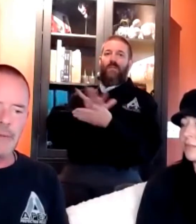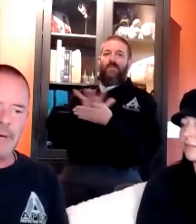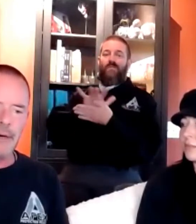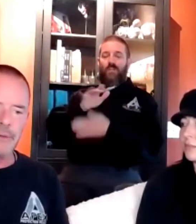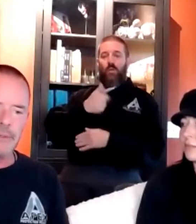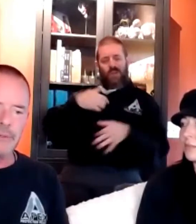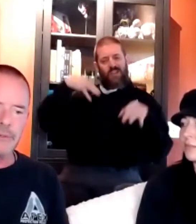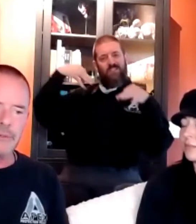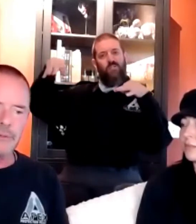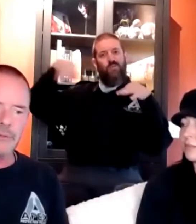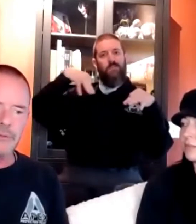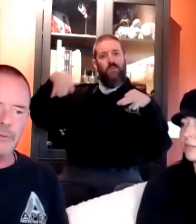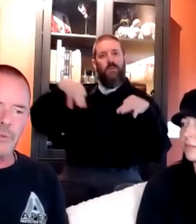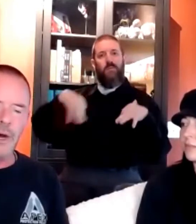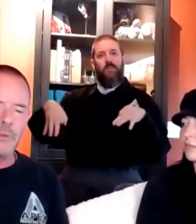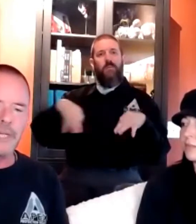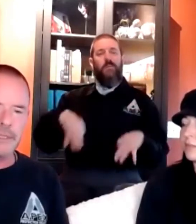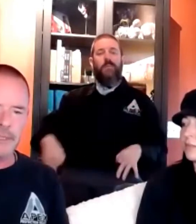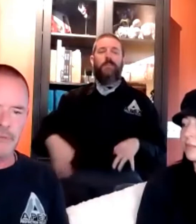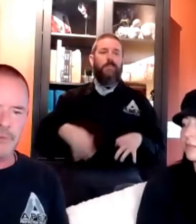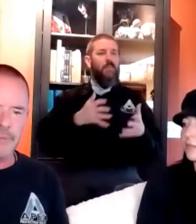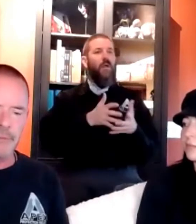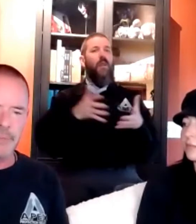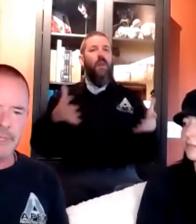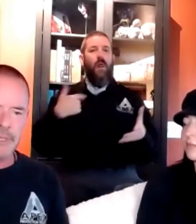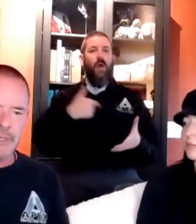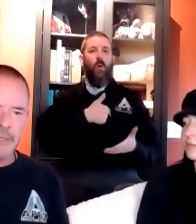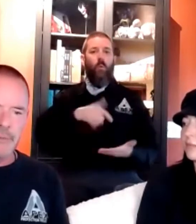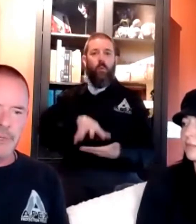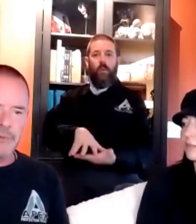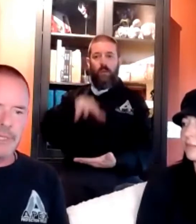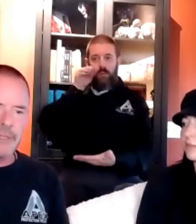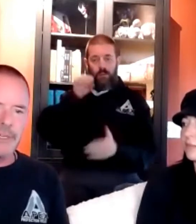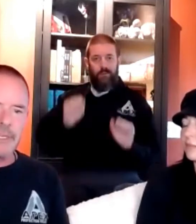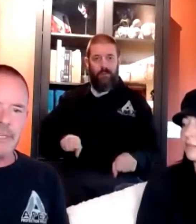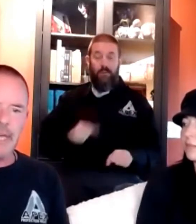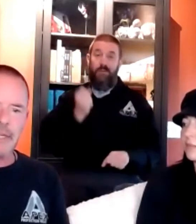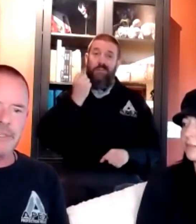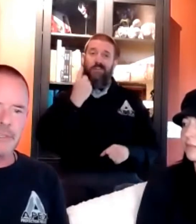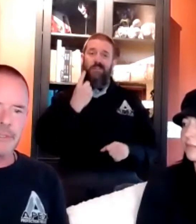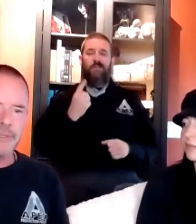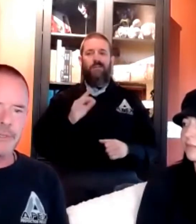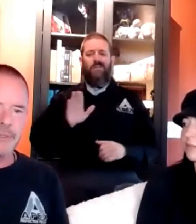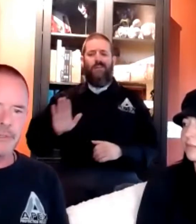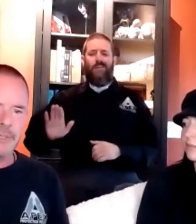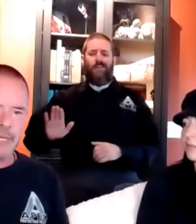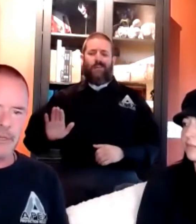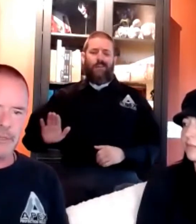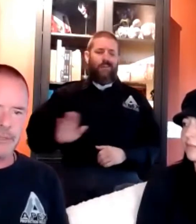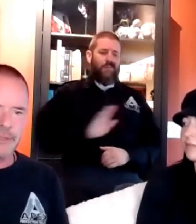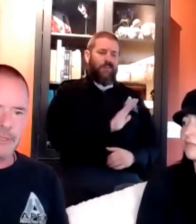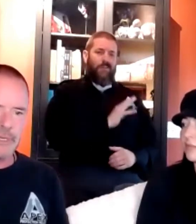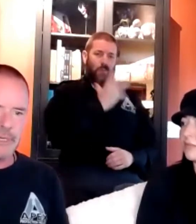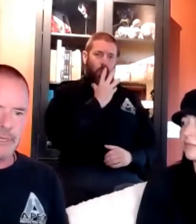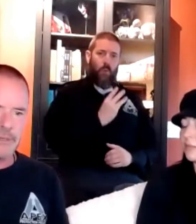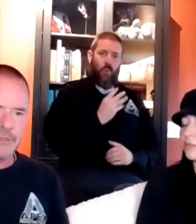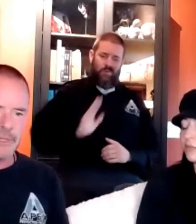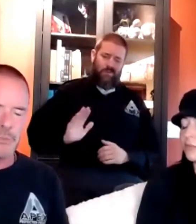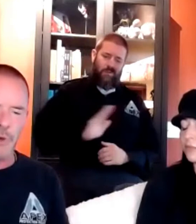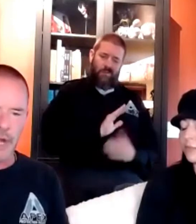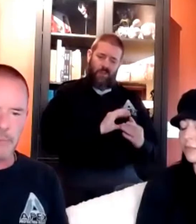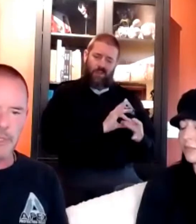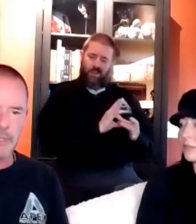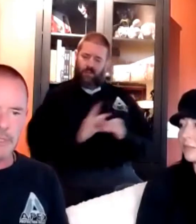lot about what we can learn from them, but really their connection to the earth